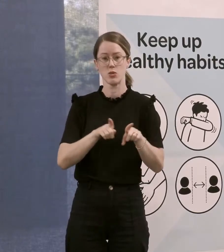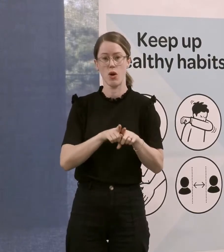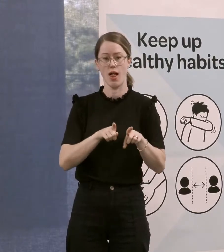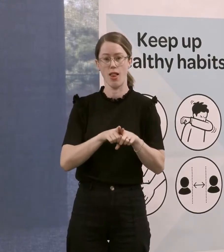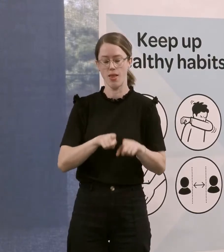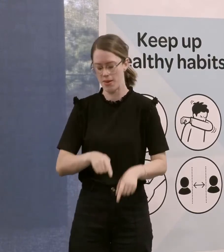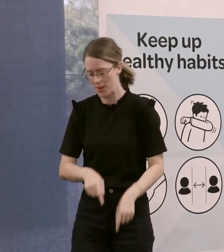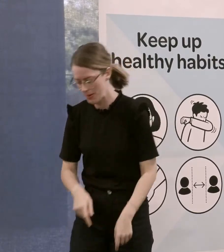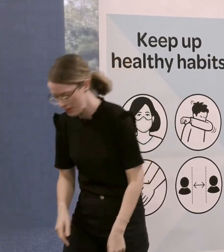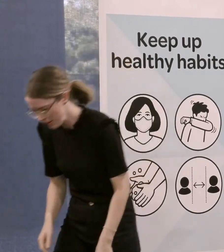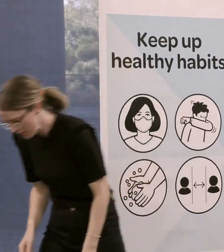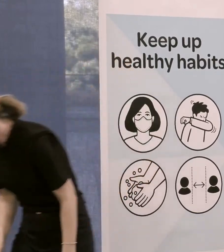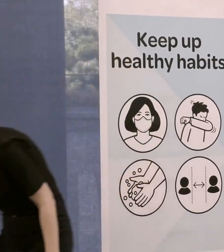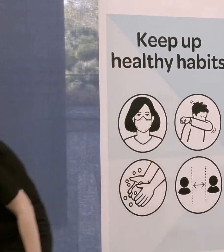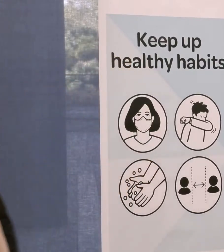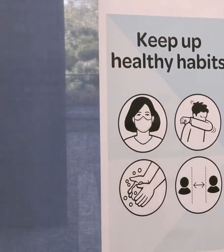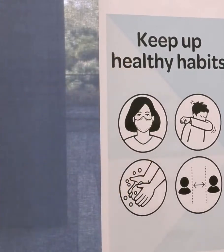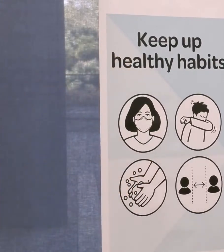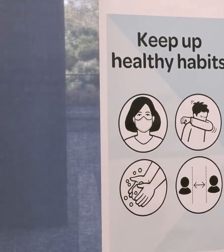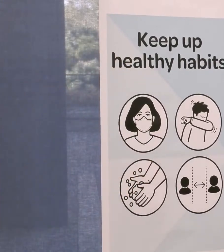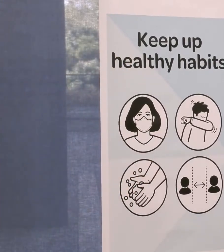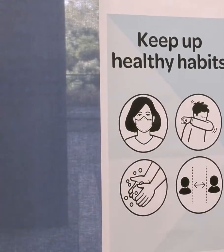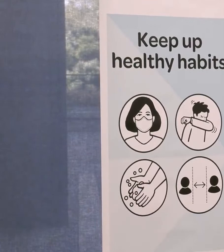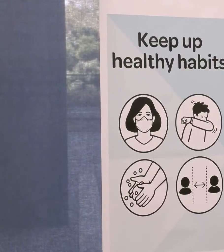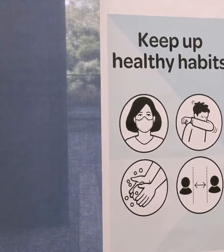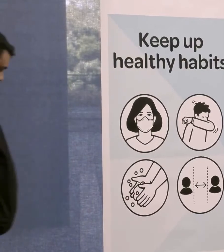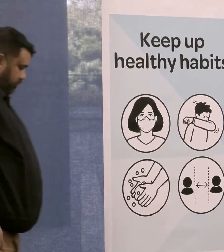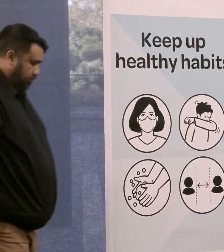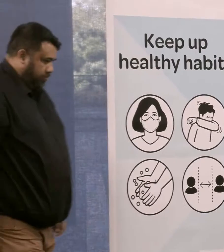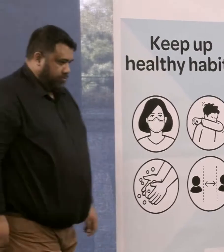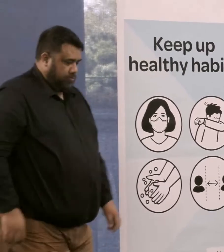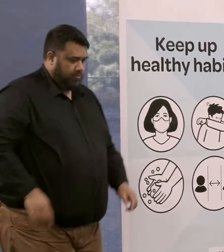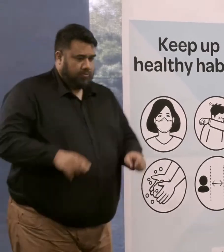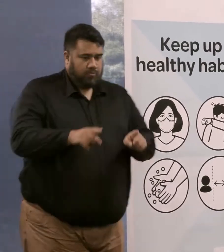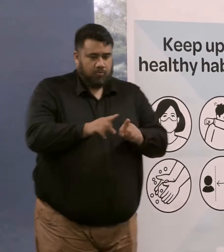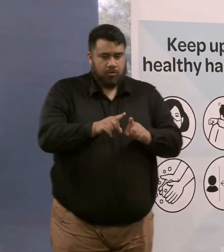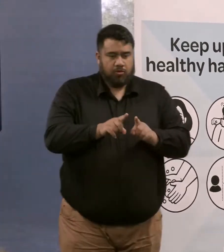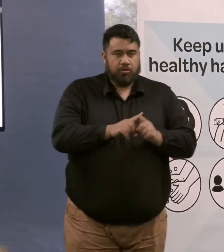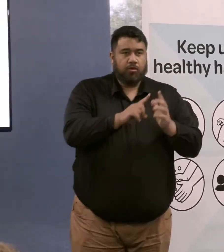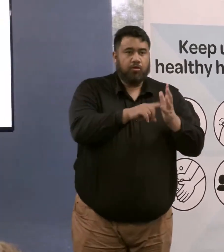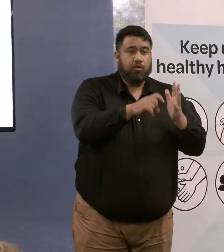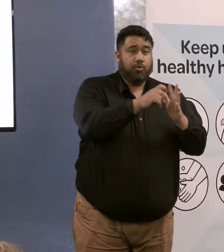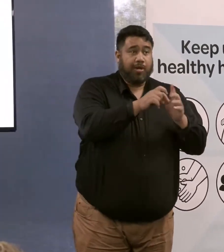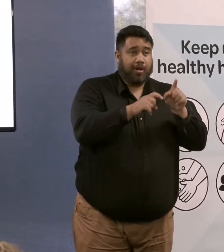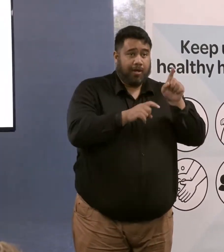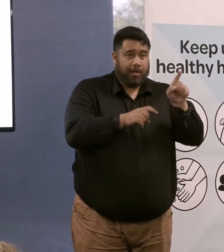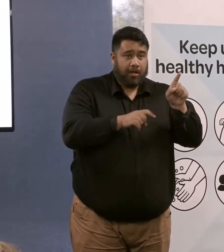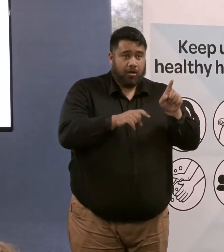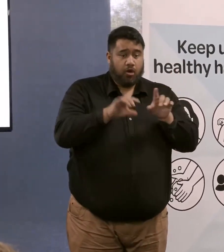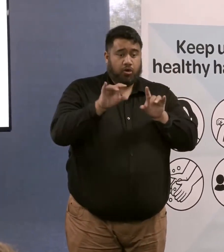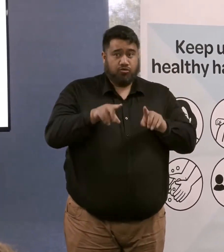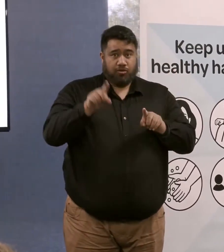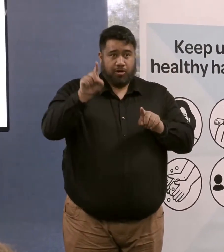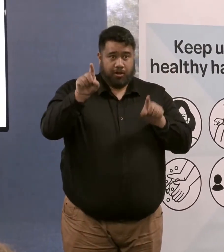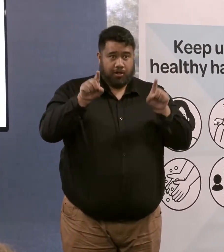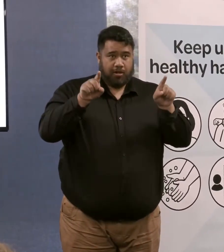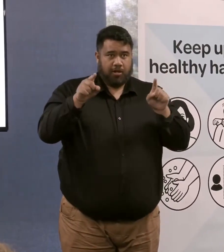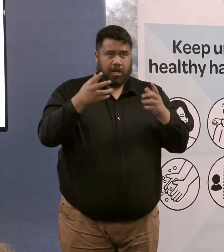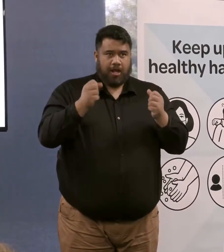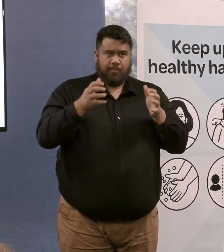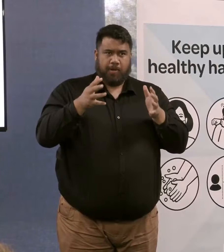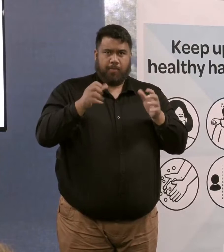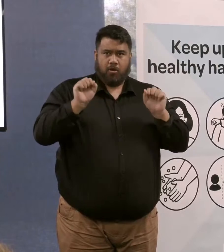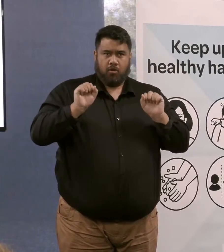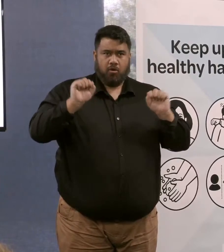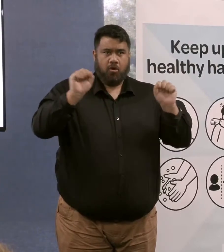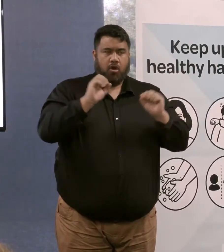And likewise, looking at the UK and Australia, they've experienced two quite distinct Omicron